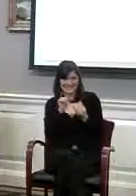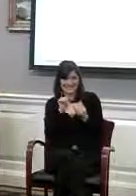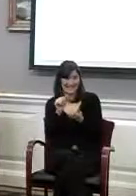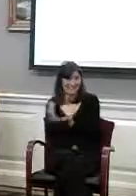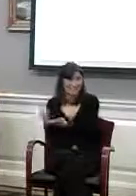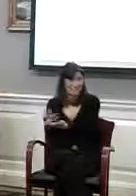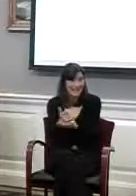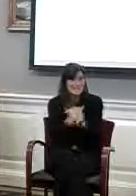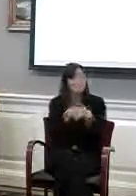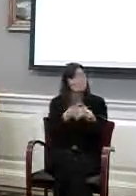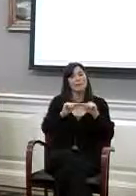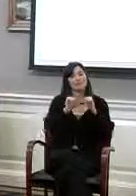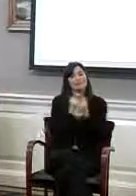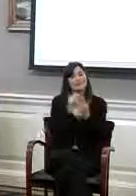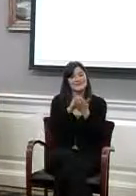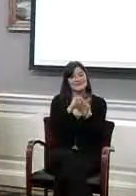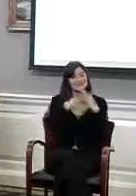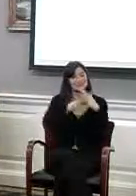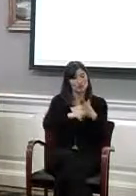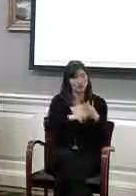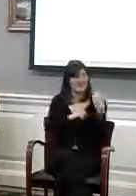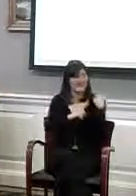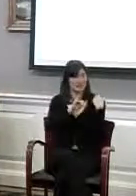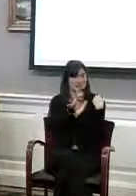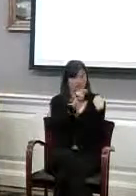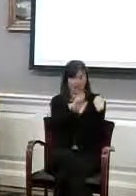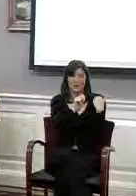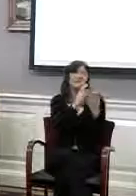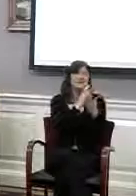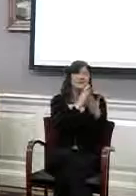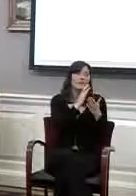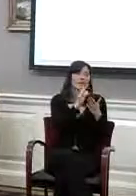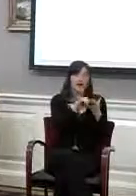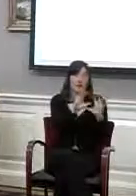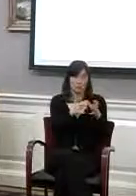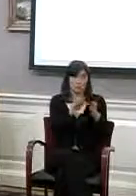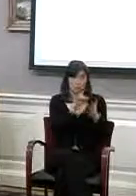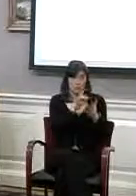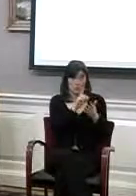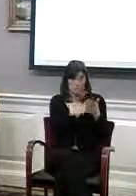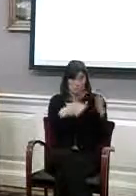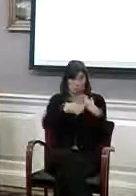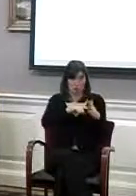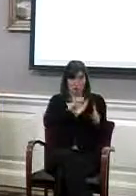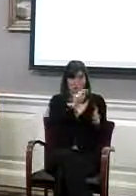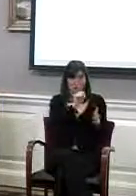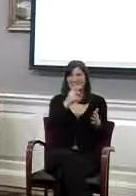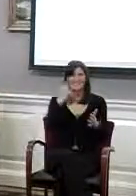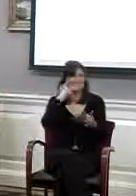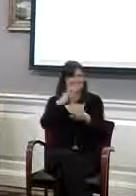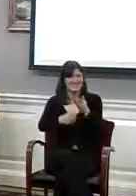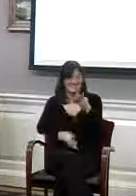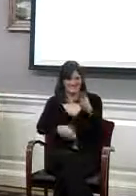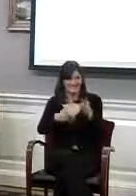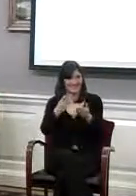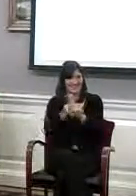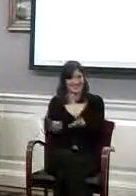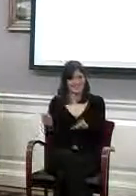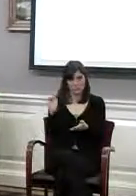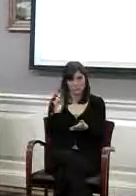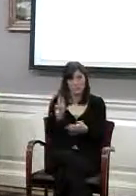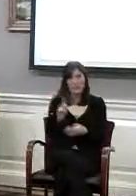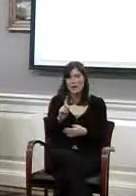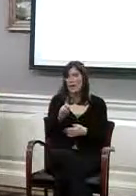KEHEP groups that started in January, we're just wrapping up last week. Of the 126 trainers associated with the